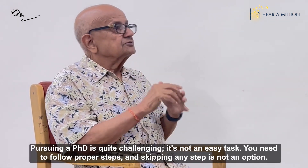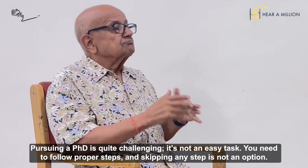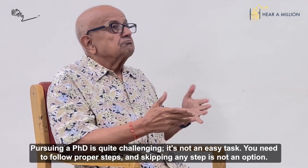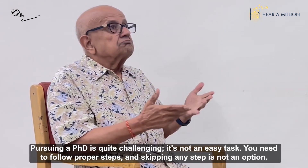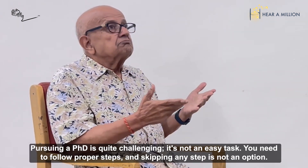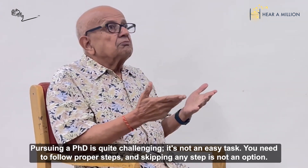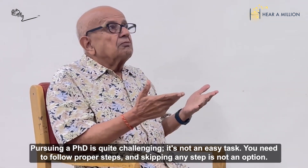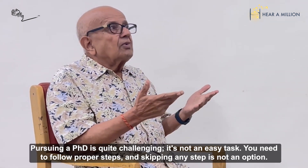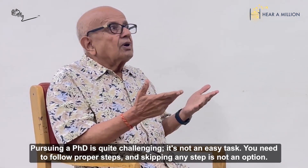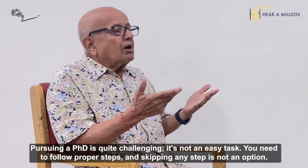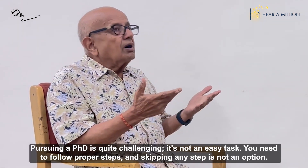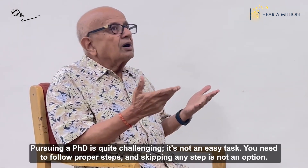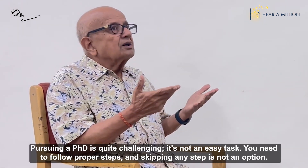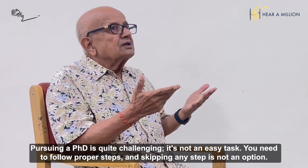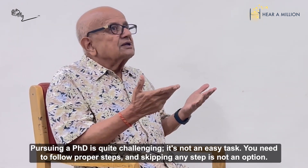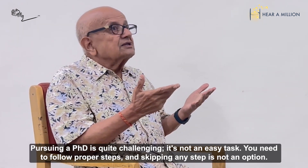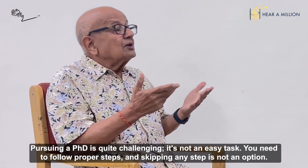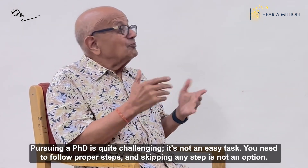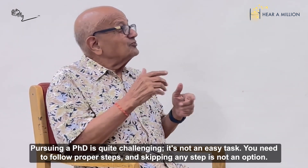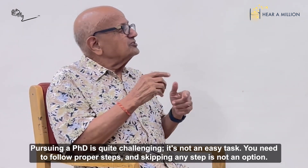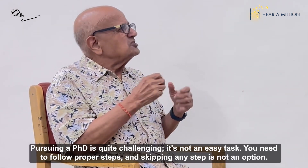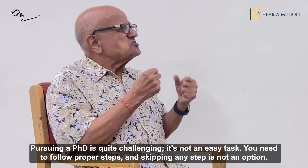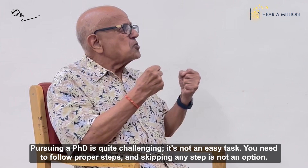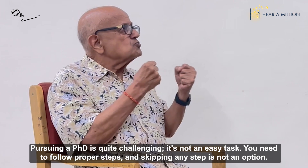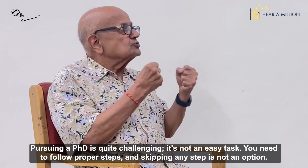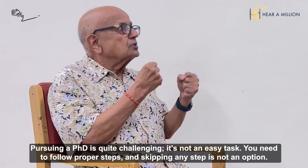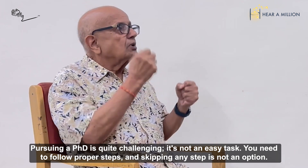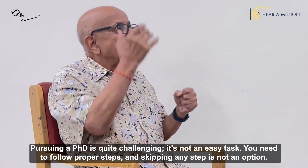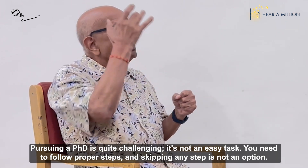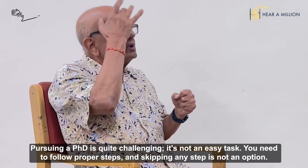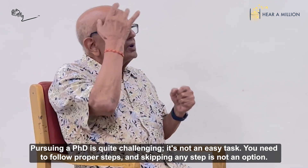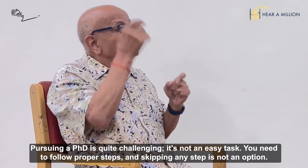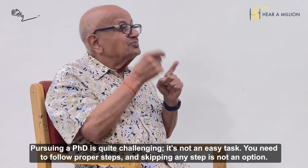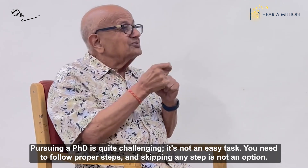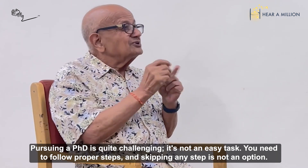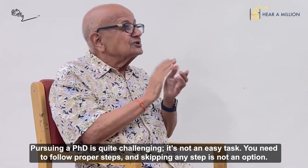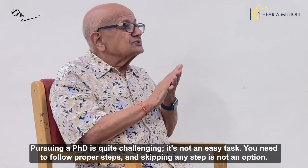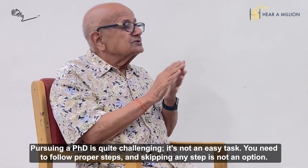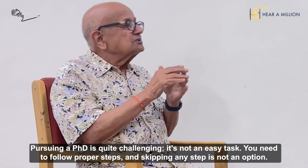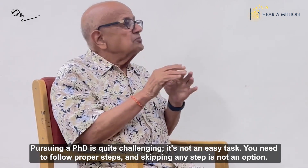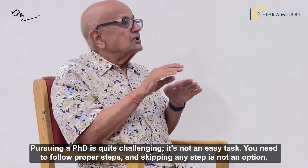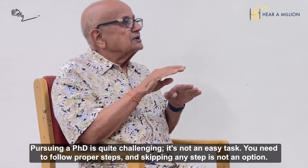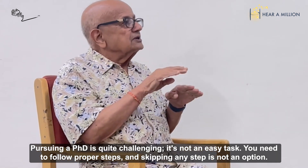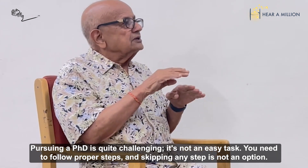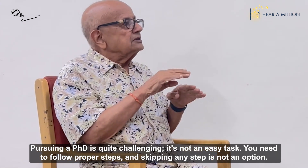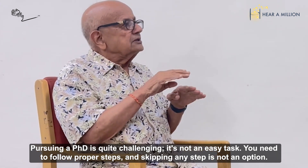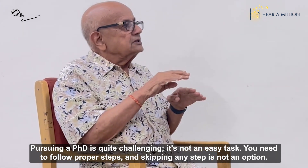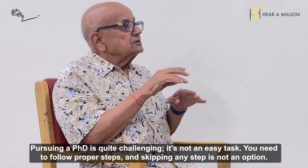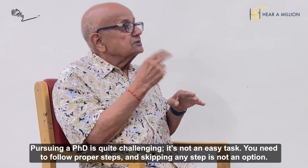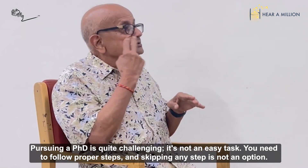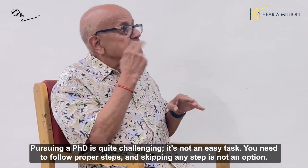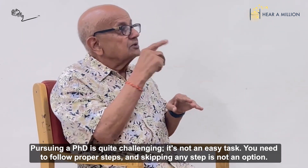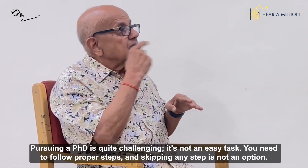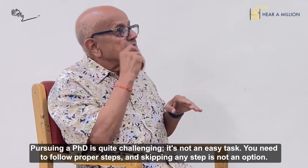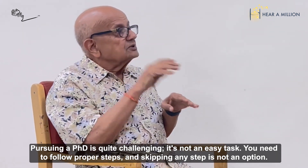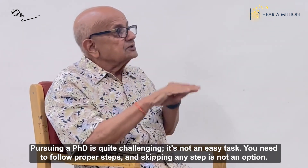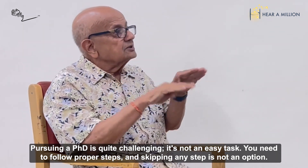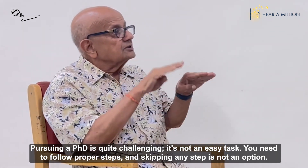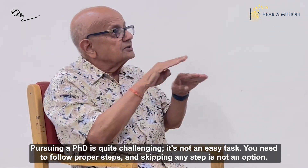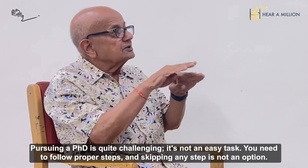Pursuing a PhD is quite challenging. It's not an easy task. You need to follow proper steps, and skipping any step is not an option.